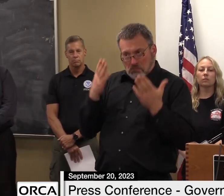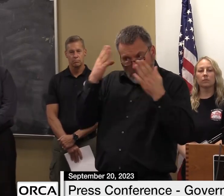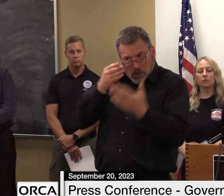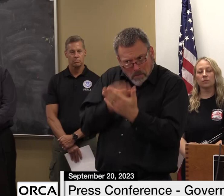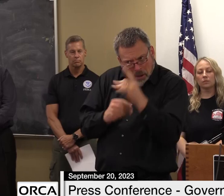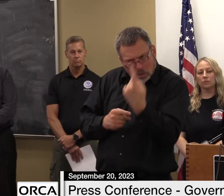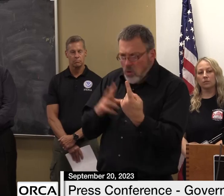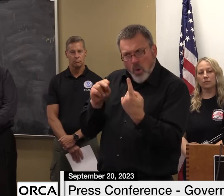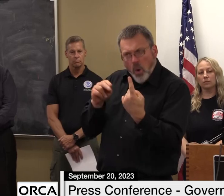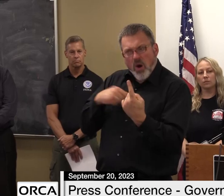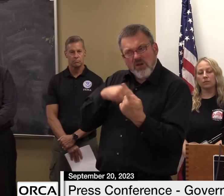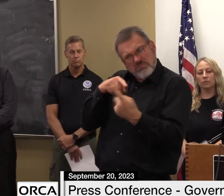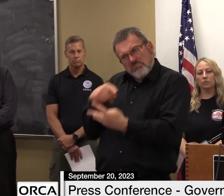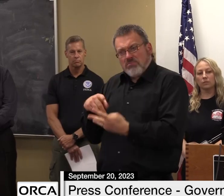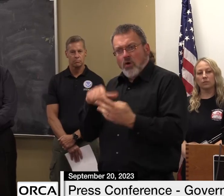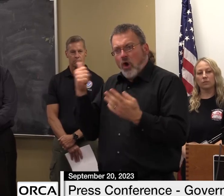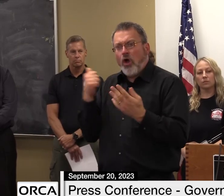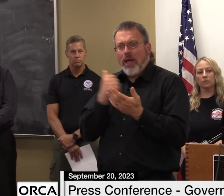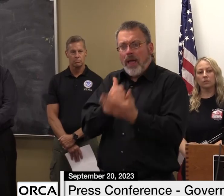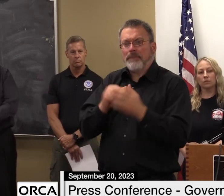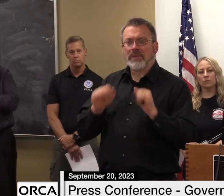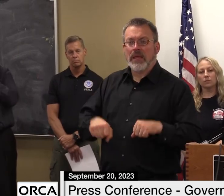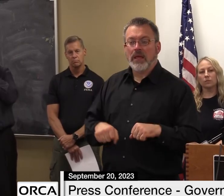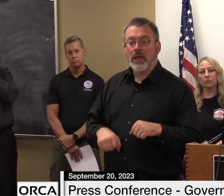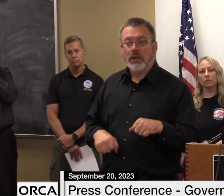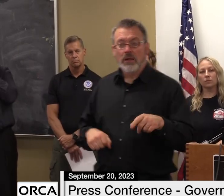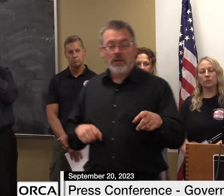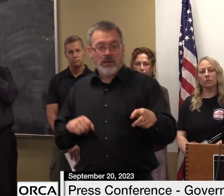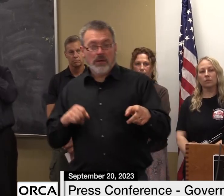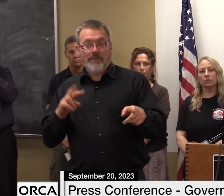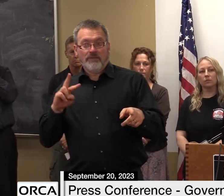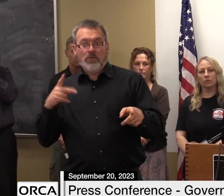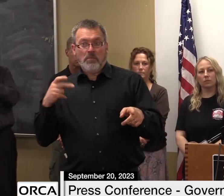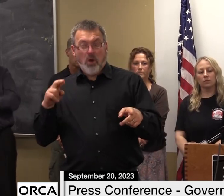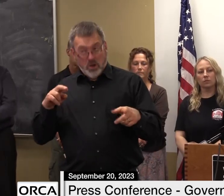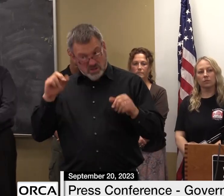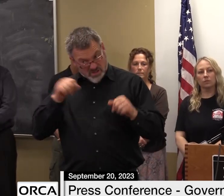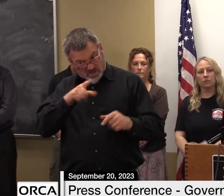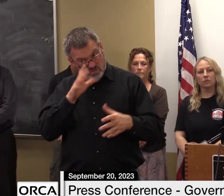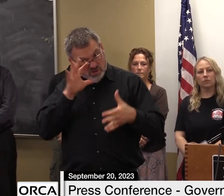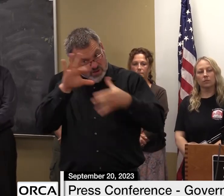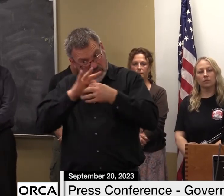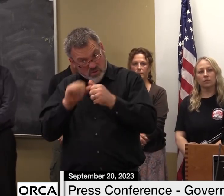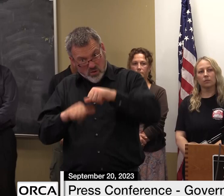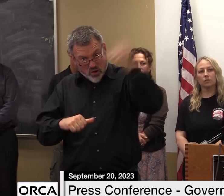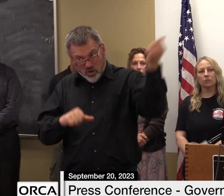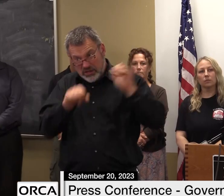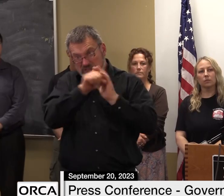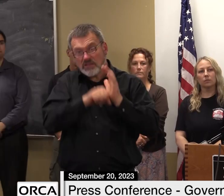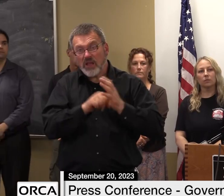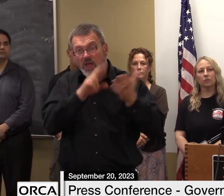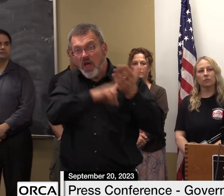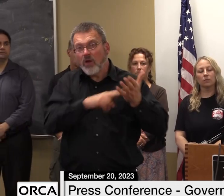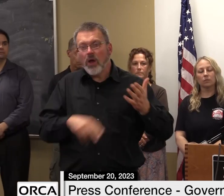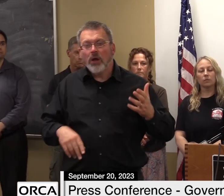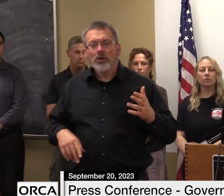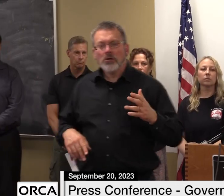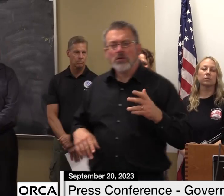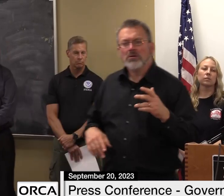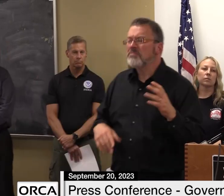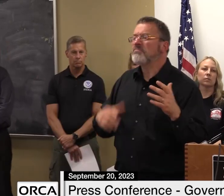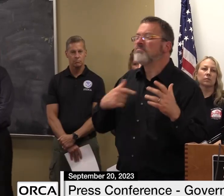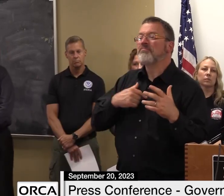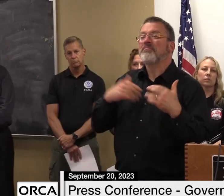you can envision contracting with out-of-state contractors? Or at least bringing them in, reaching out